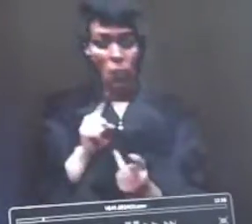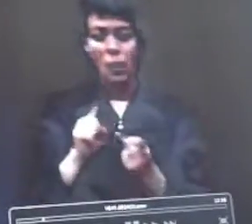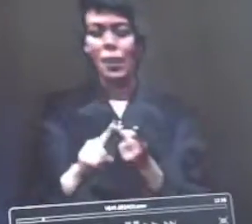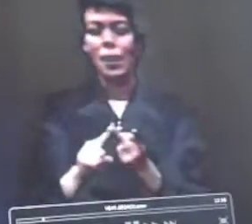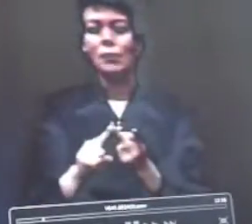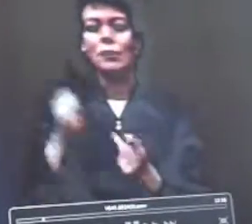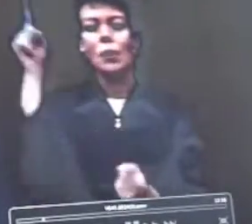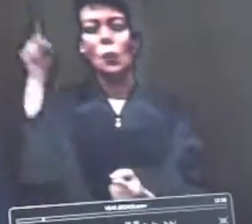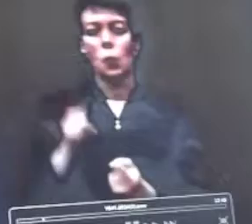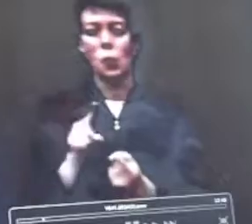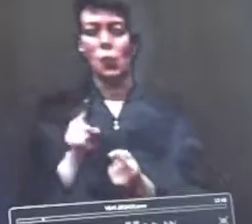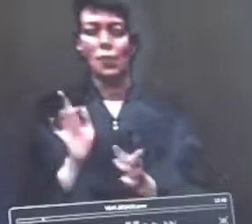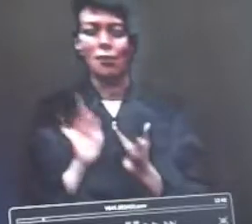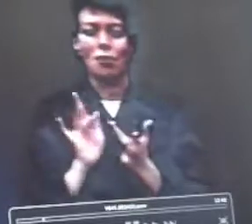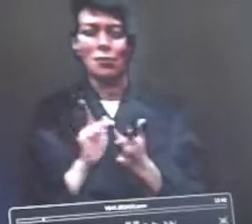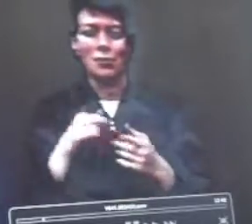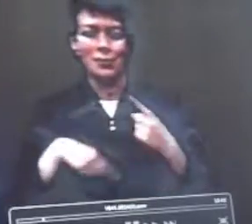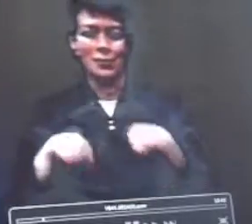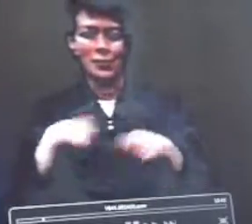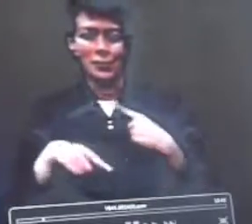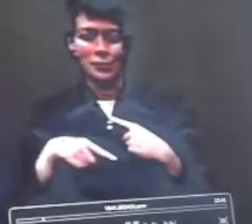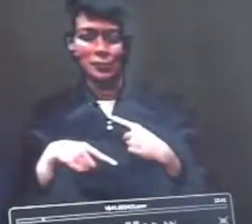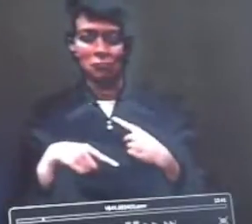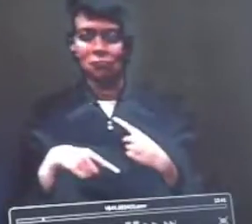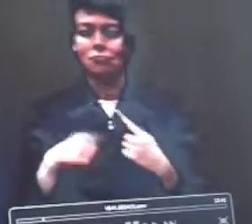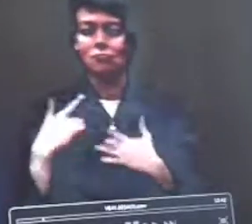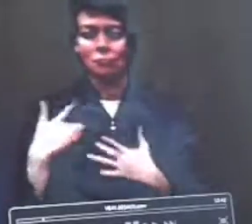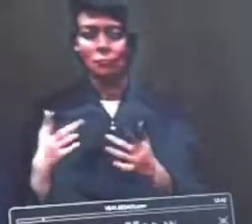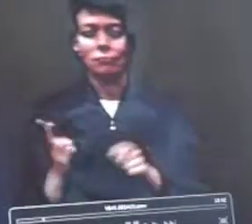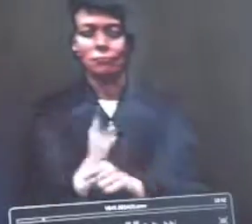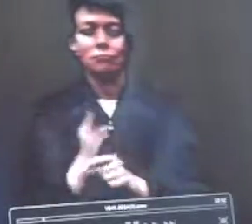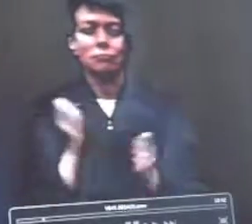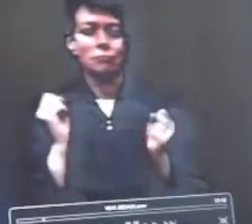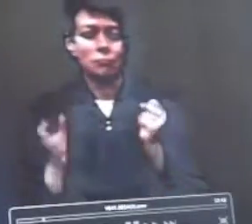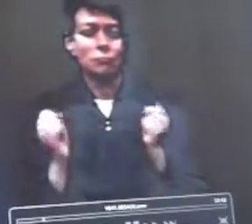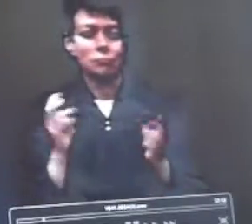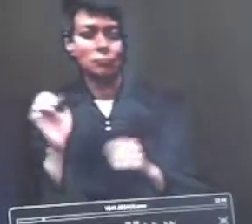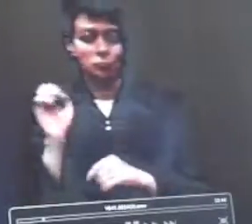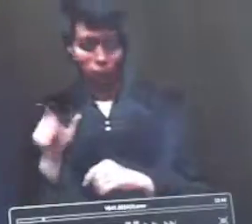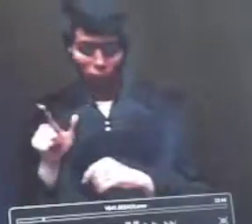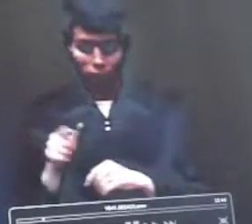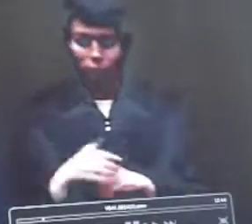If you use consecutive interpreting, the errors are reduced and the contact sign is reduced as well.